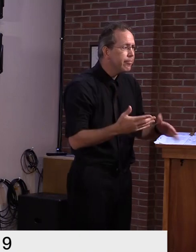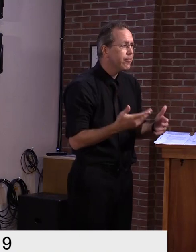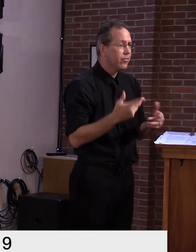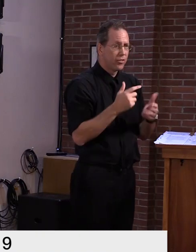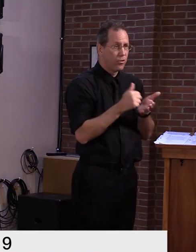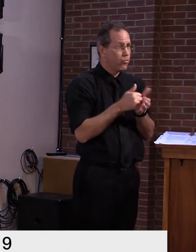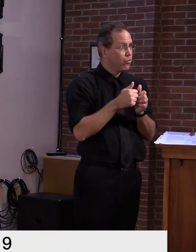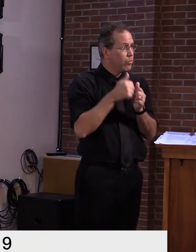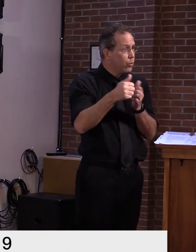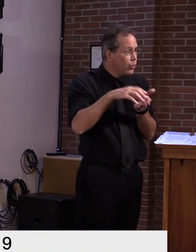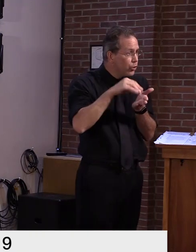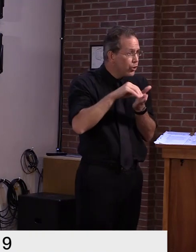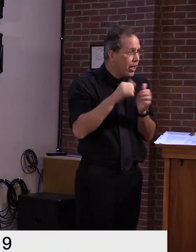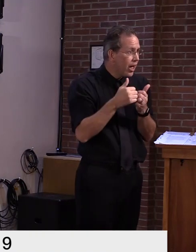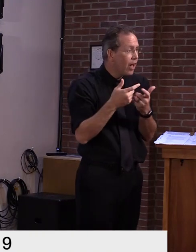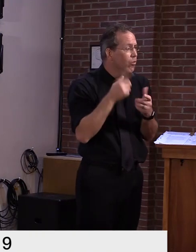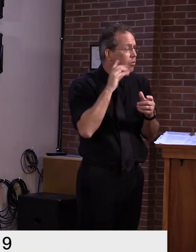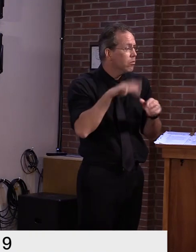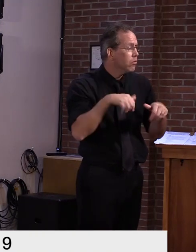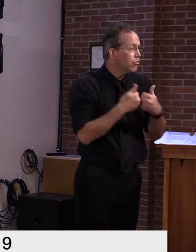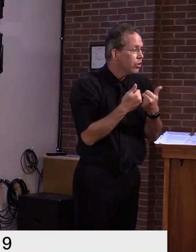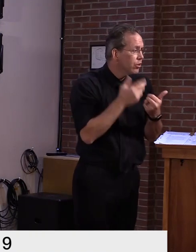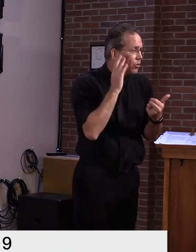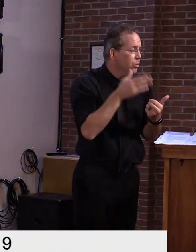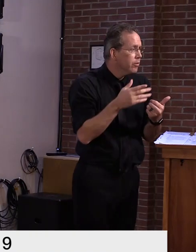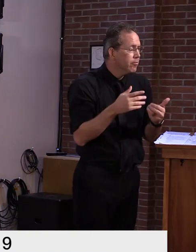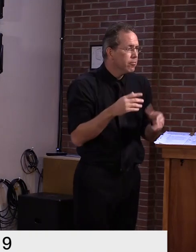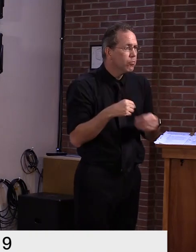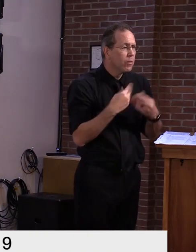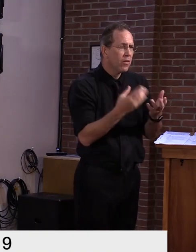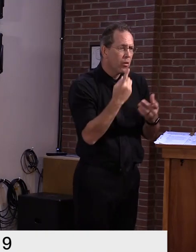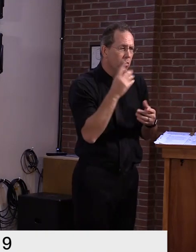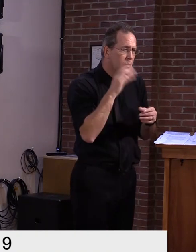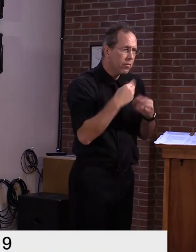hubs. One is making sure that the parents can